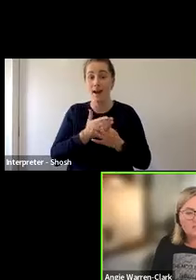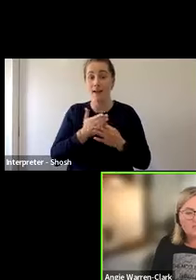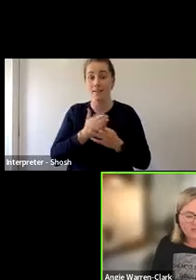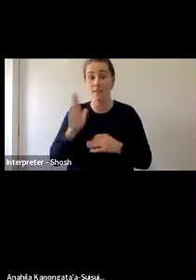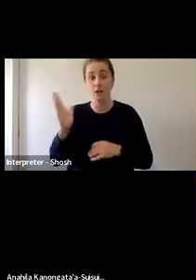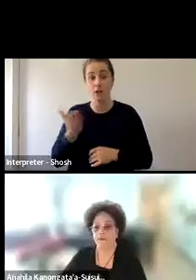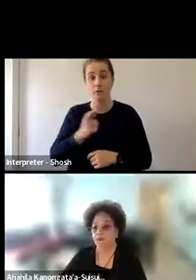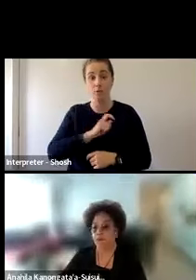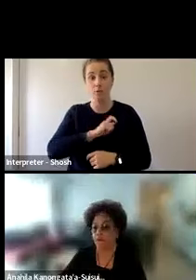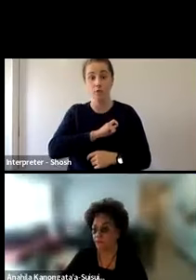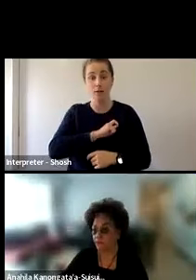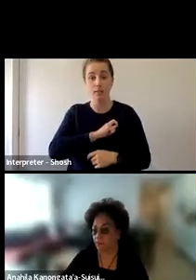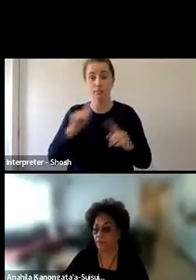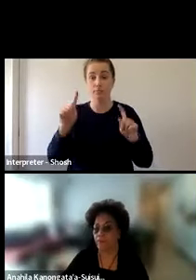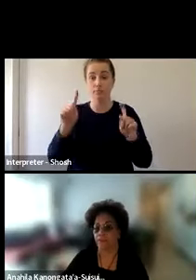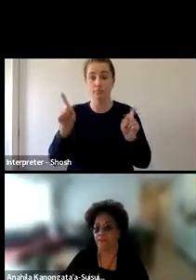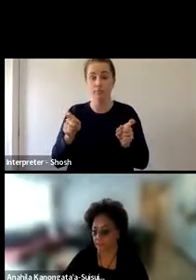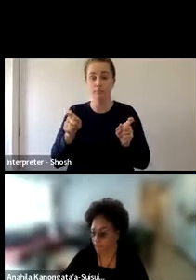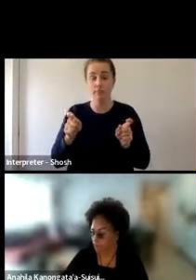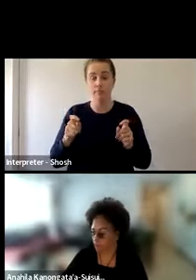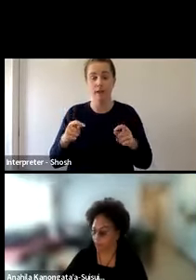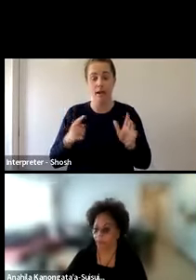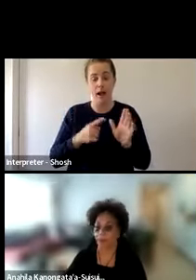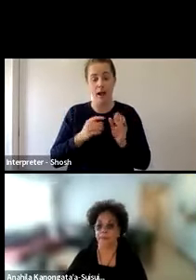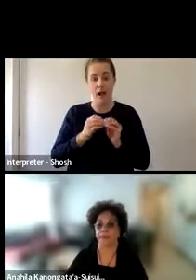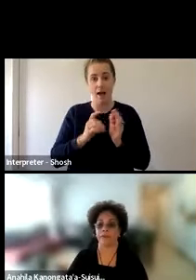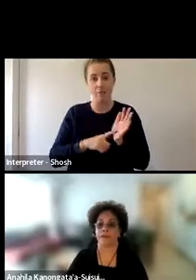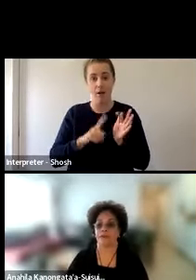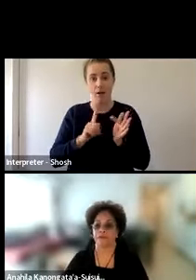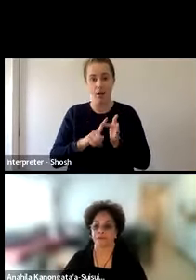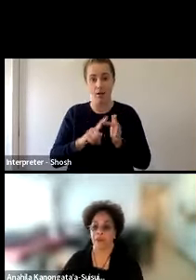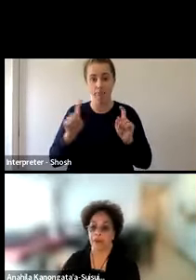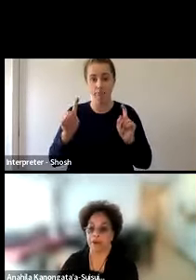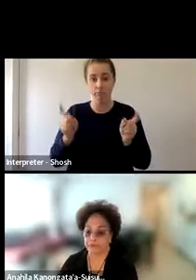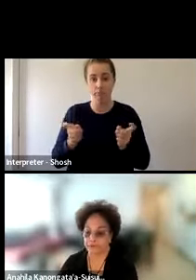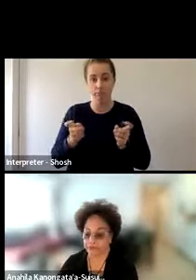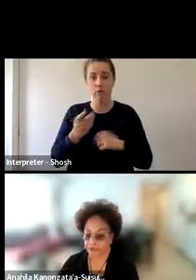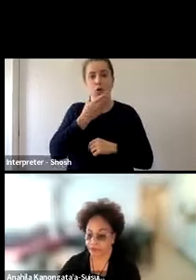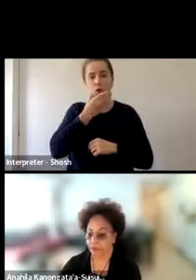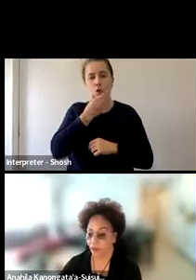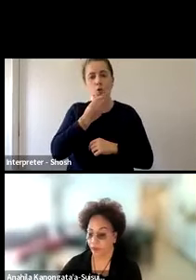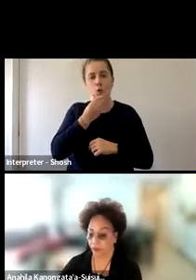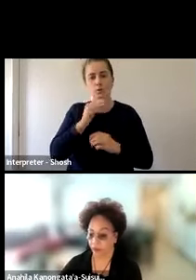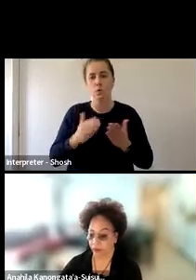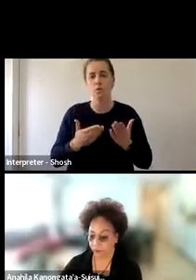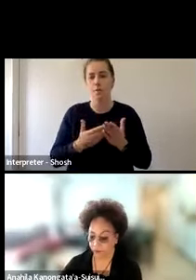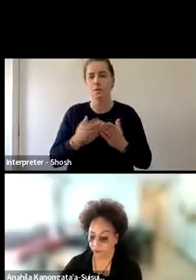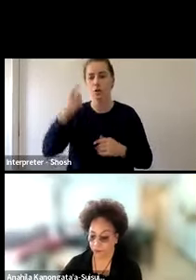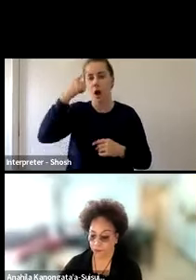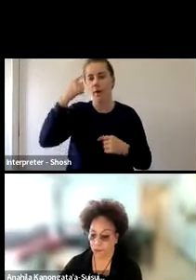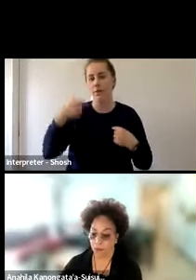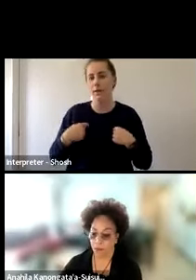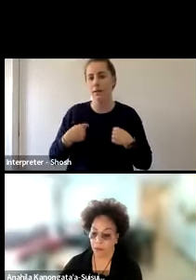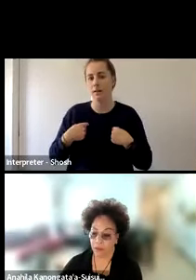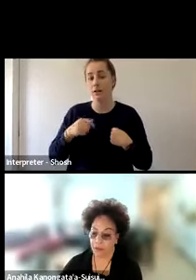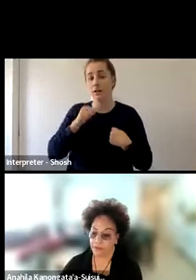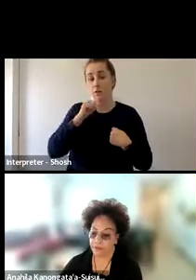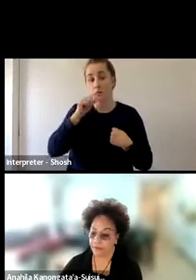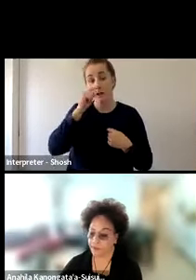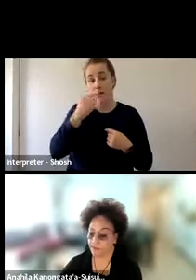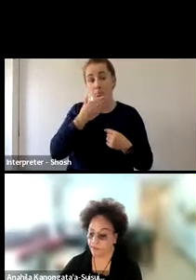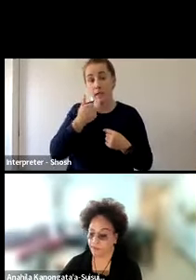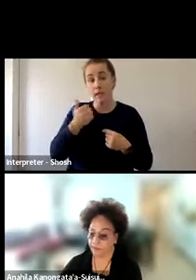Trust, trading as able. A really useful submission, in my opinion. If we could